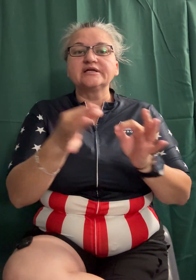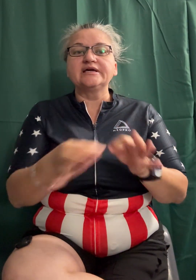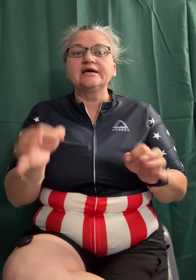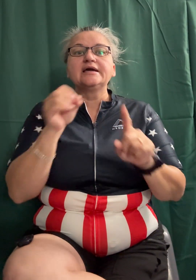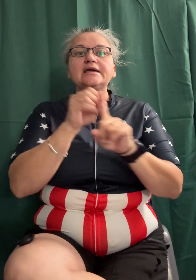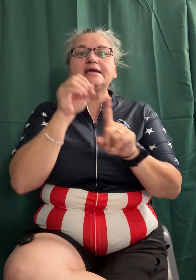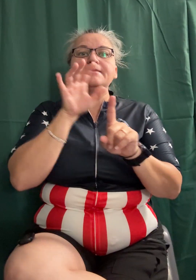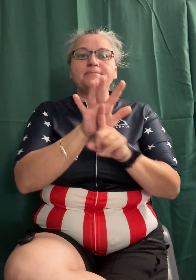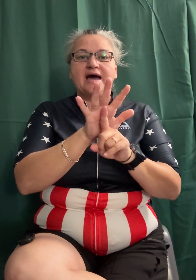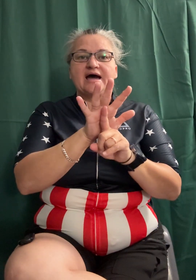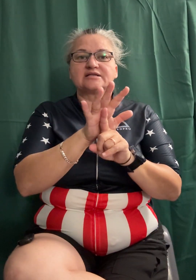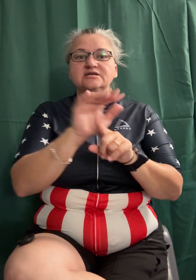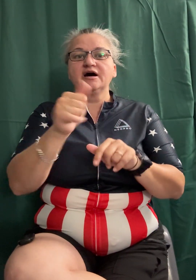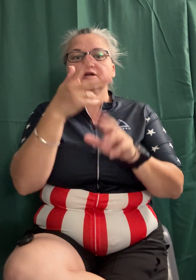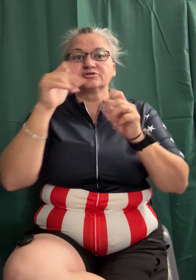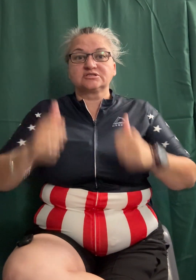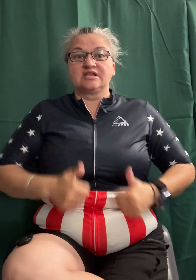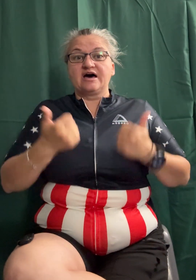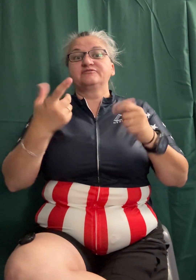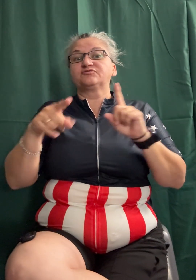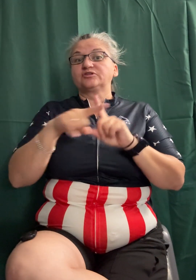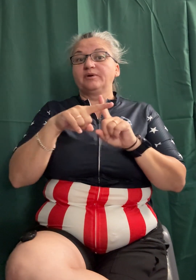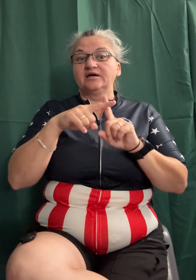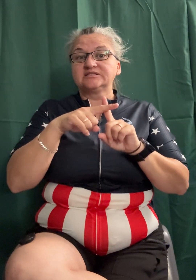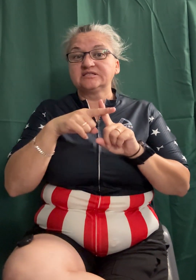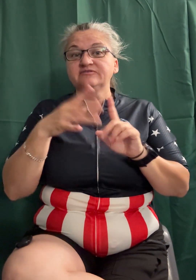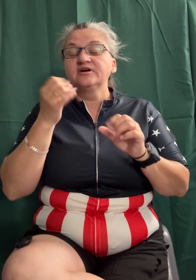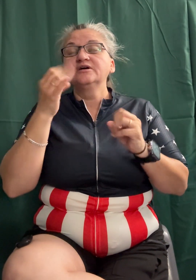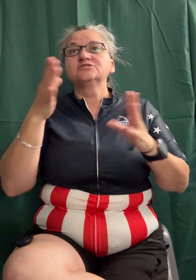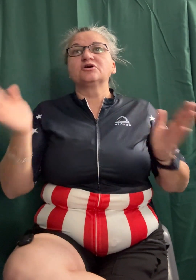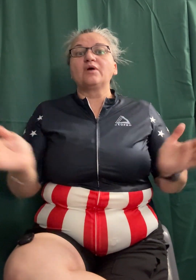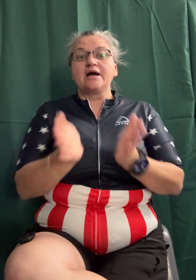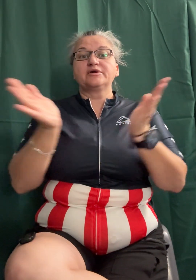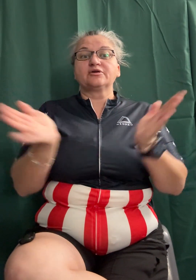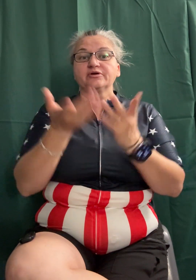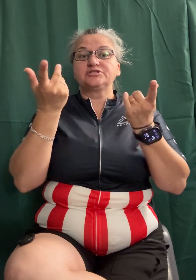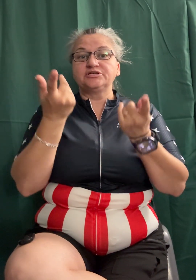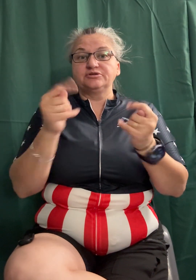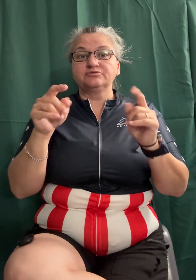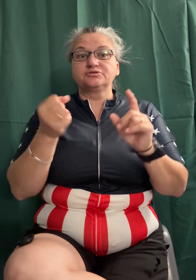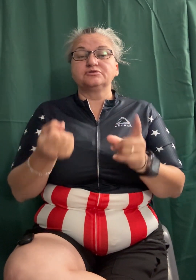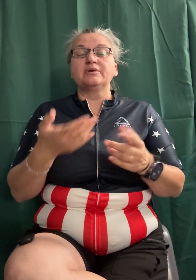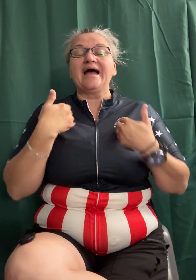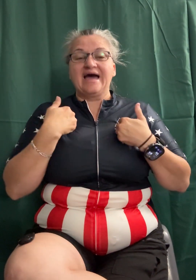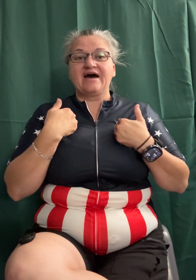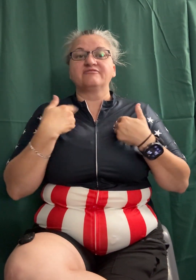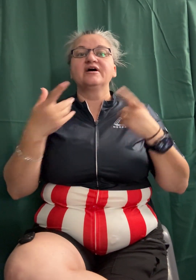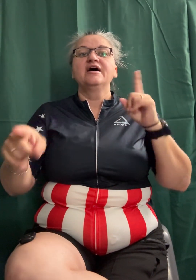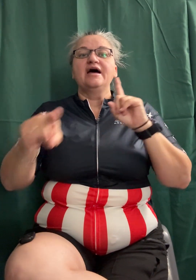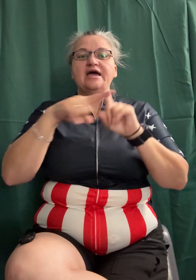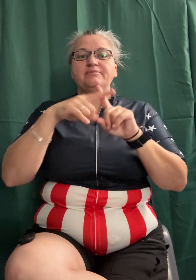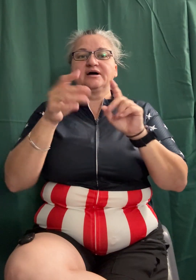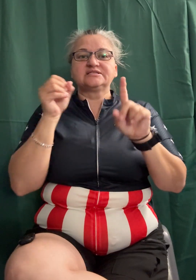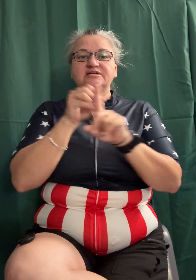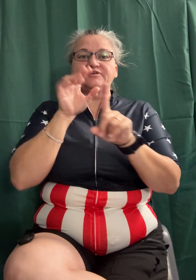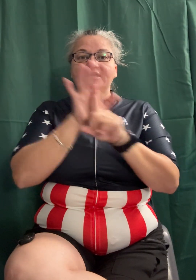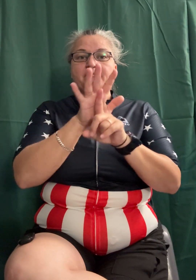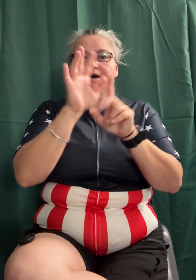really impact others' lives for the positive. So I'm encouraging you to have a positive impact